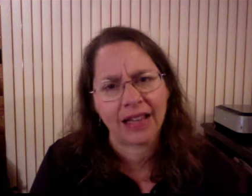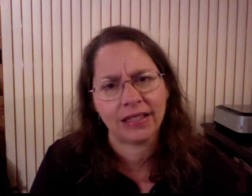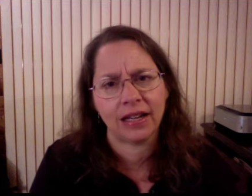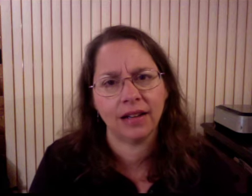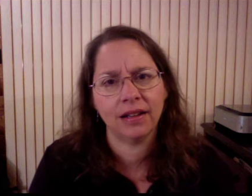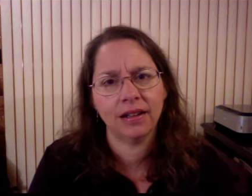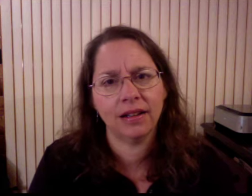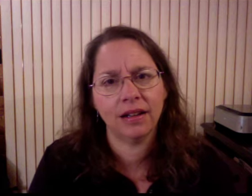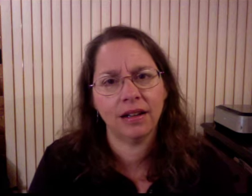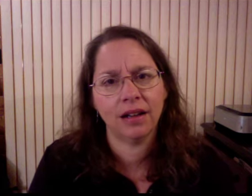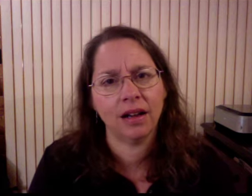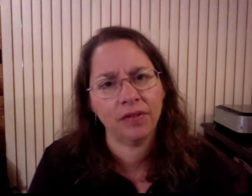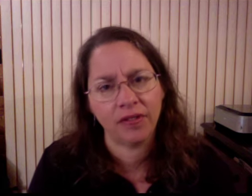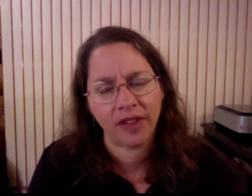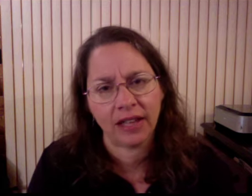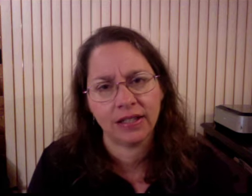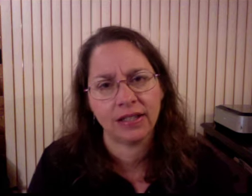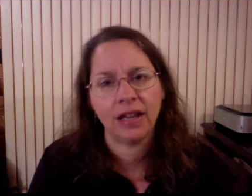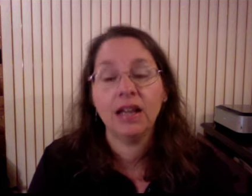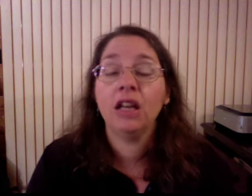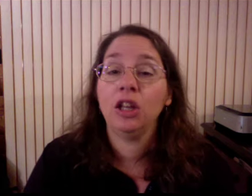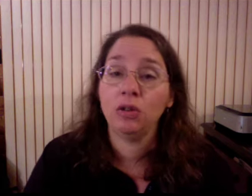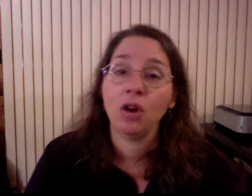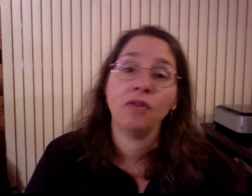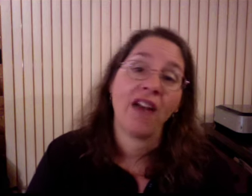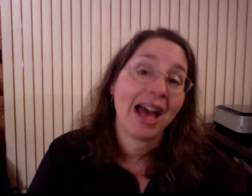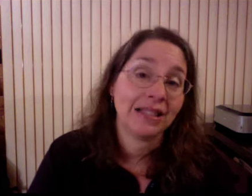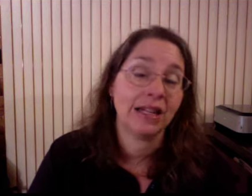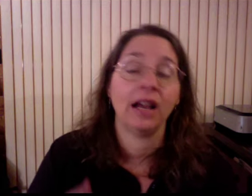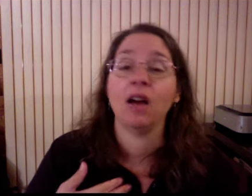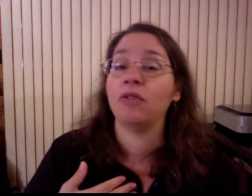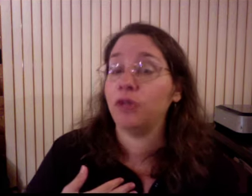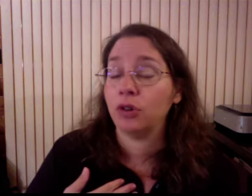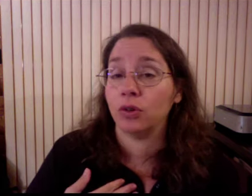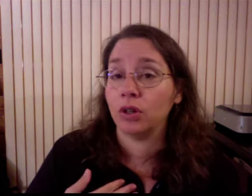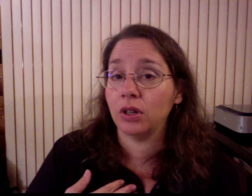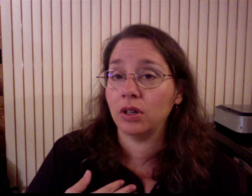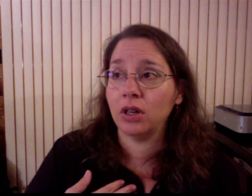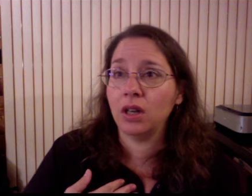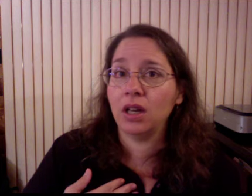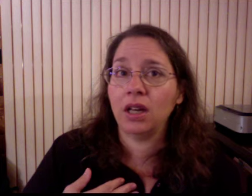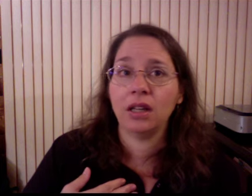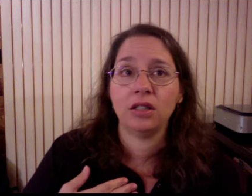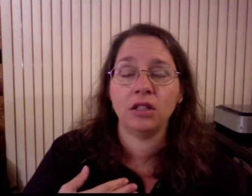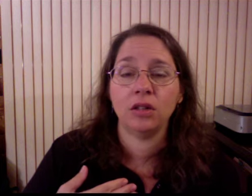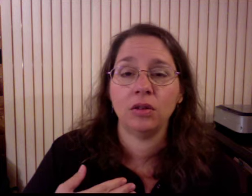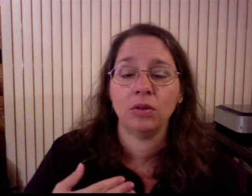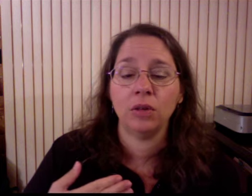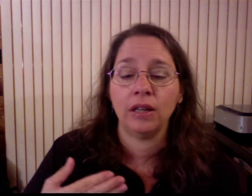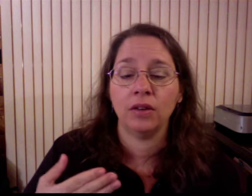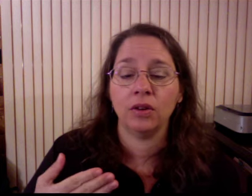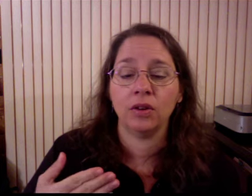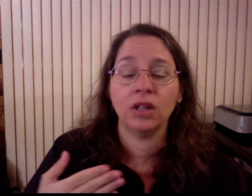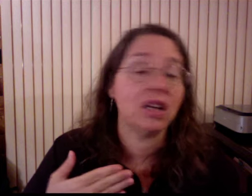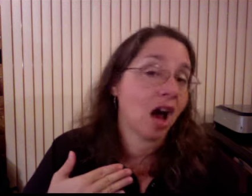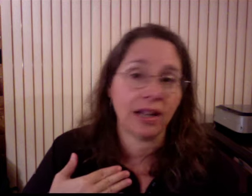fasting of the fantasy? You know, fasting of food is to either not